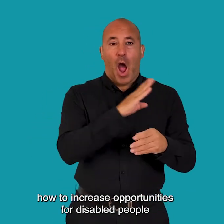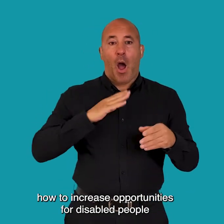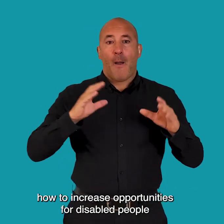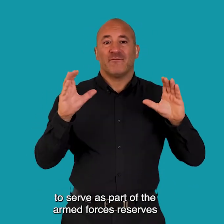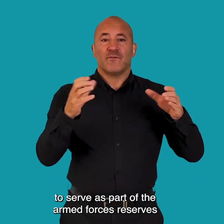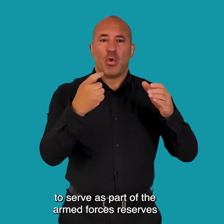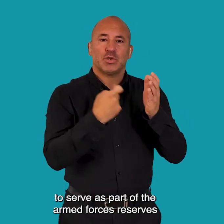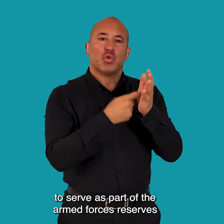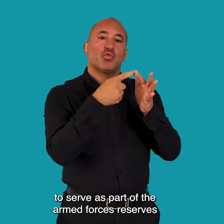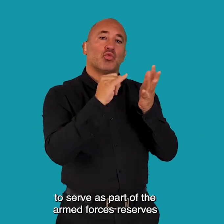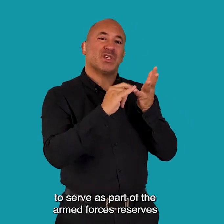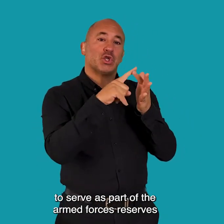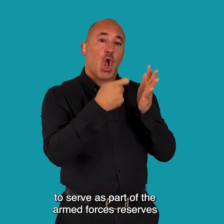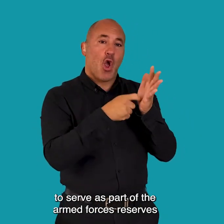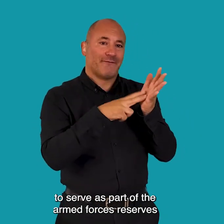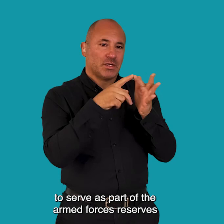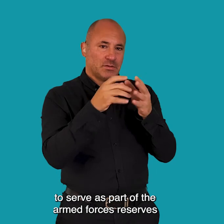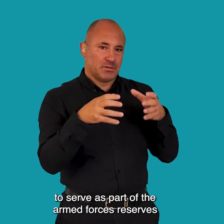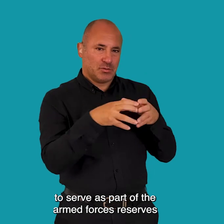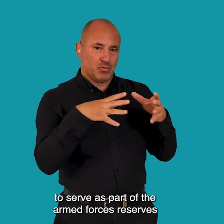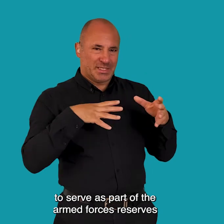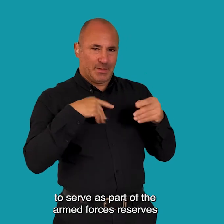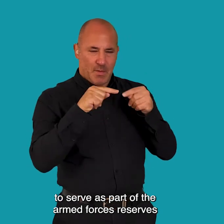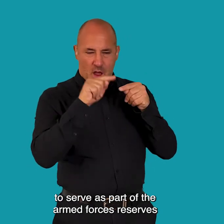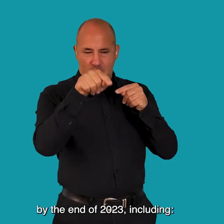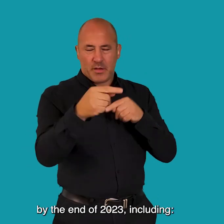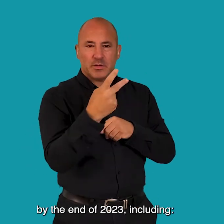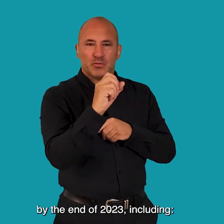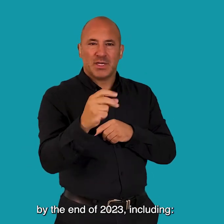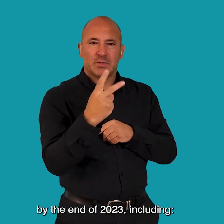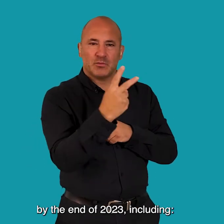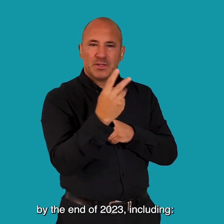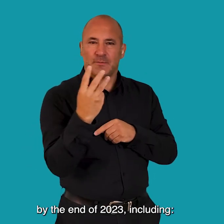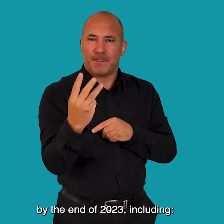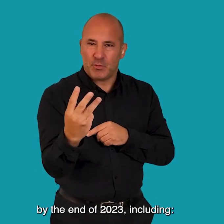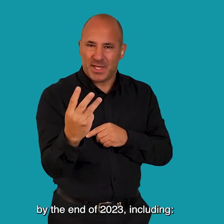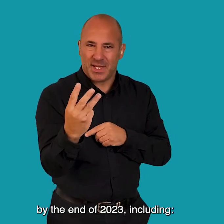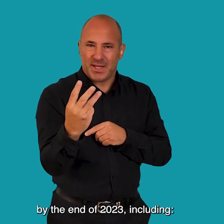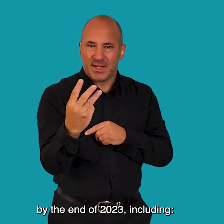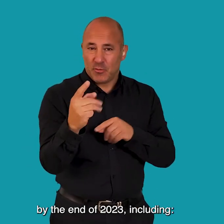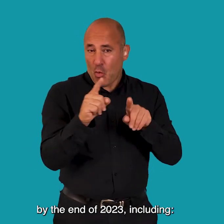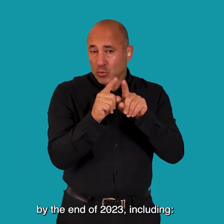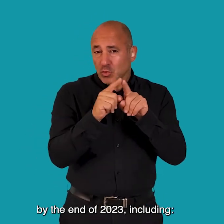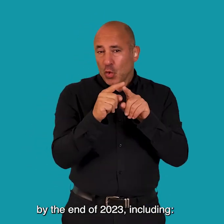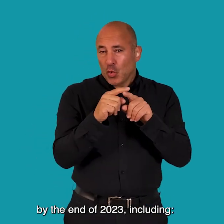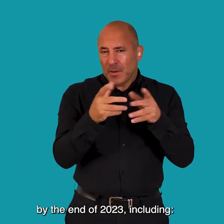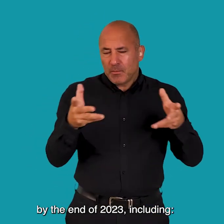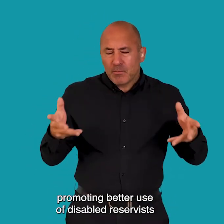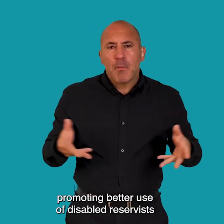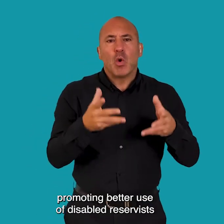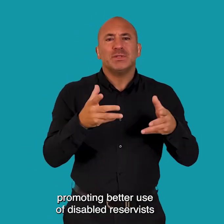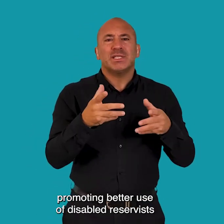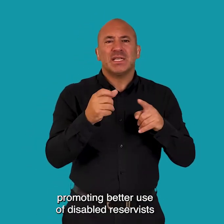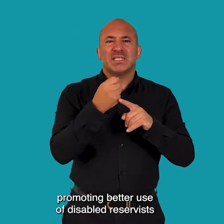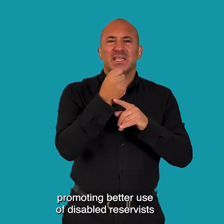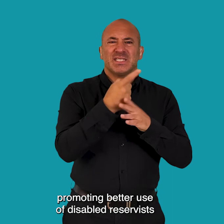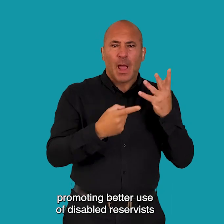to serve as part of the Armed Forces Reserves by the end of 2023. Including promoting better use of